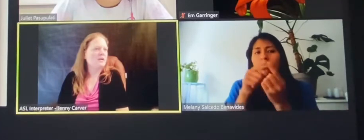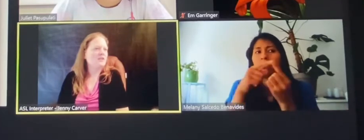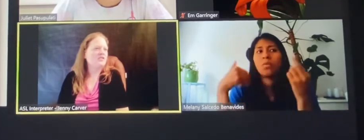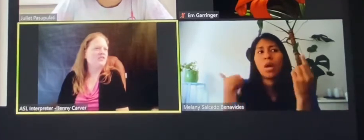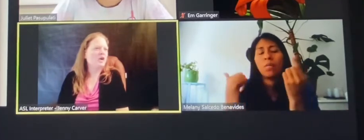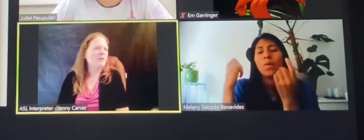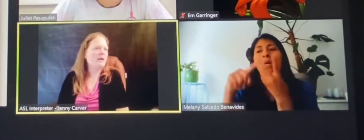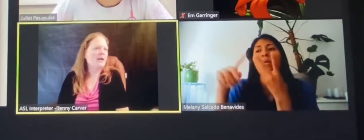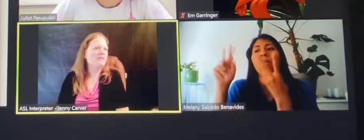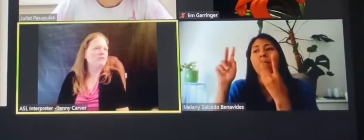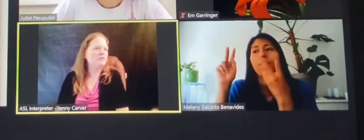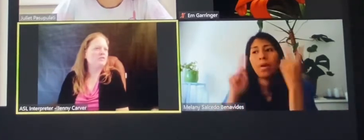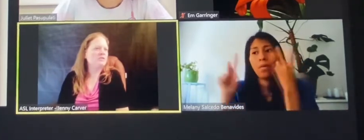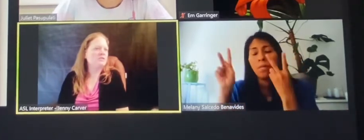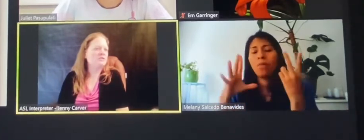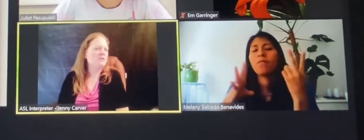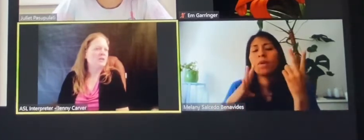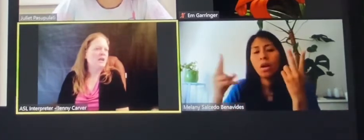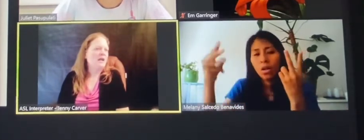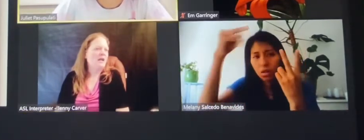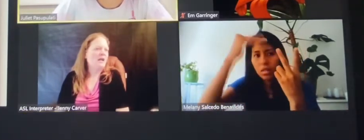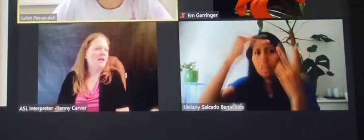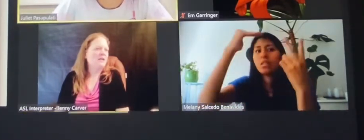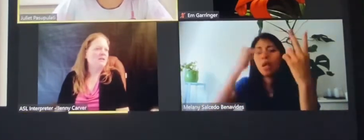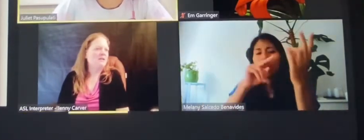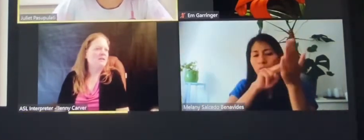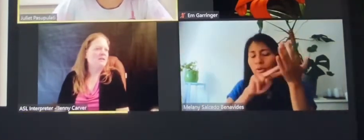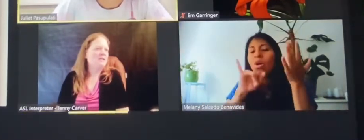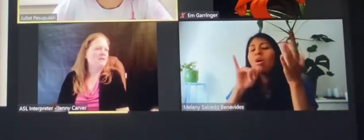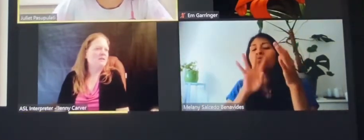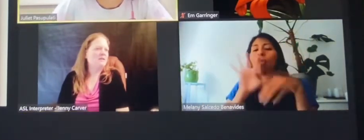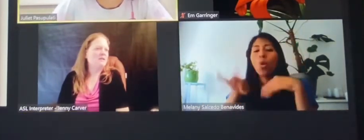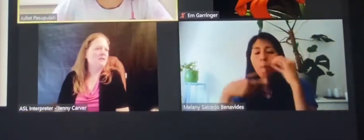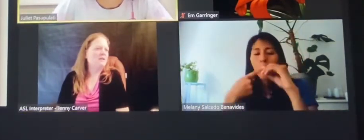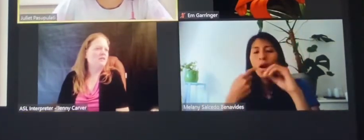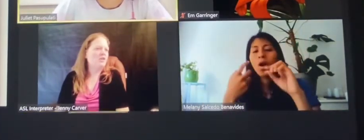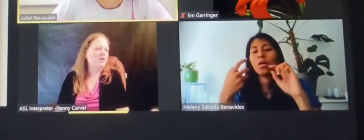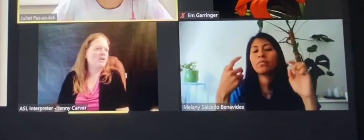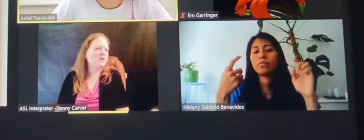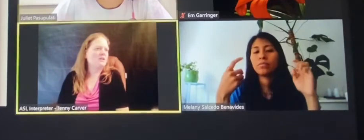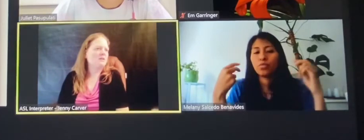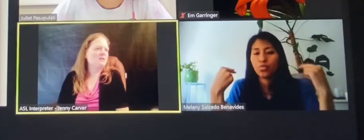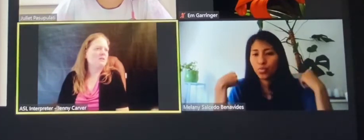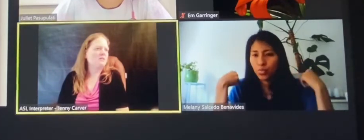It says evolution when people